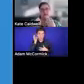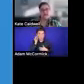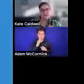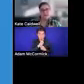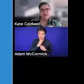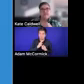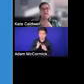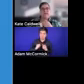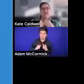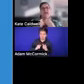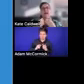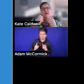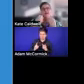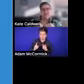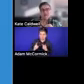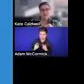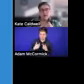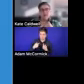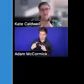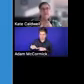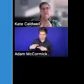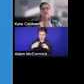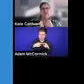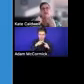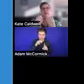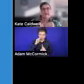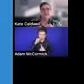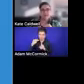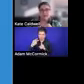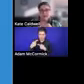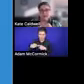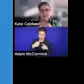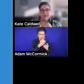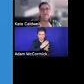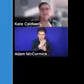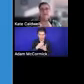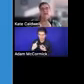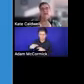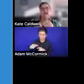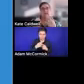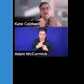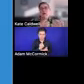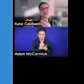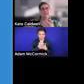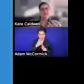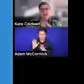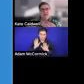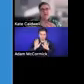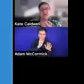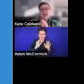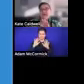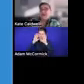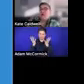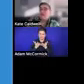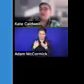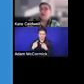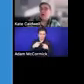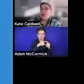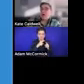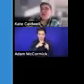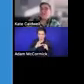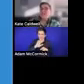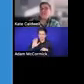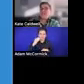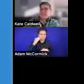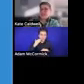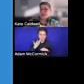class and our gender identity and our sexual orientation and our disability identity and all these various different things. And also